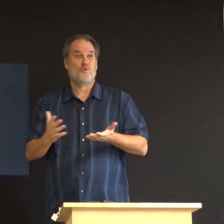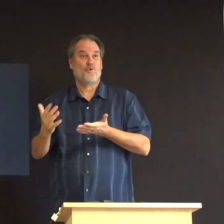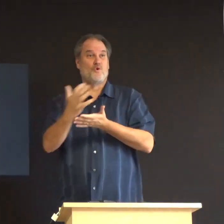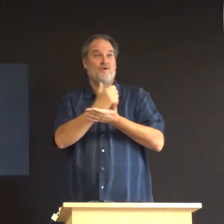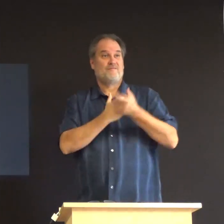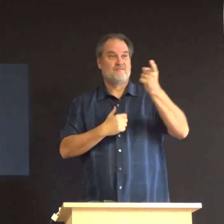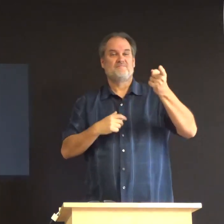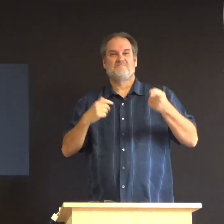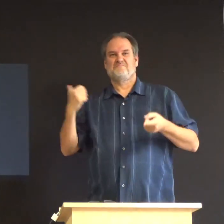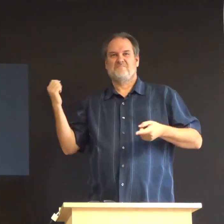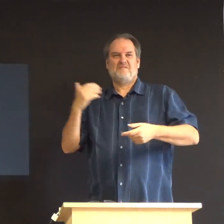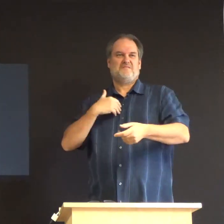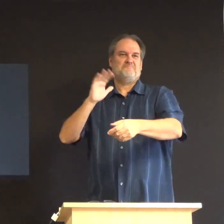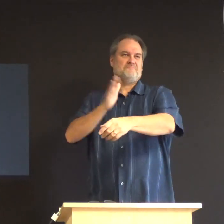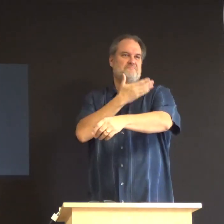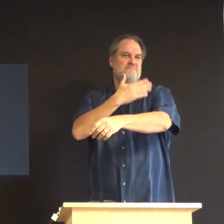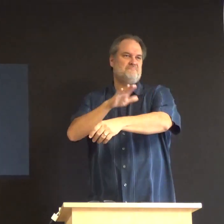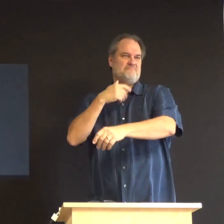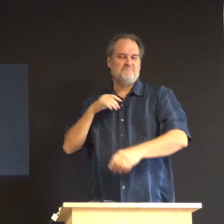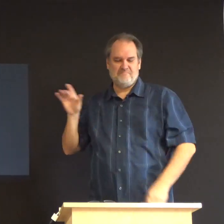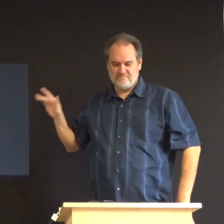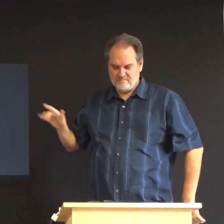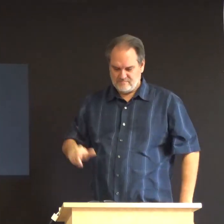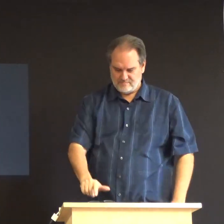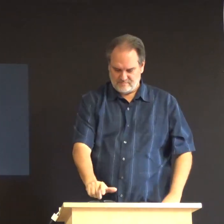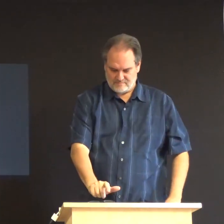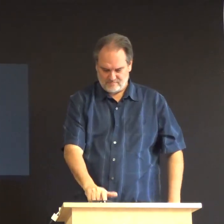earth. And the Father, and the Son, and the Father.